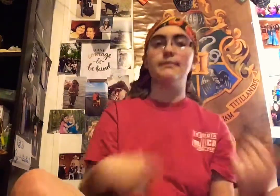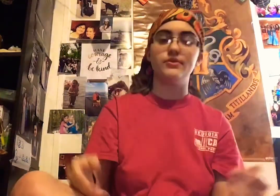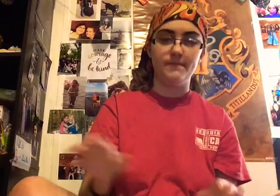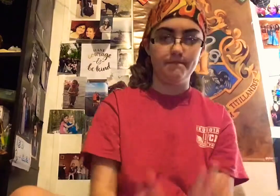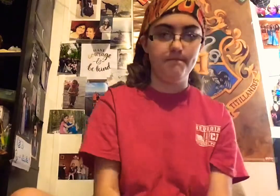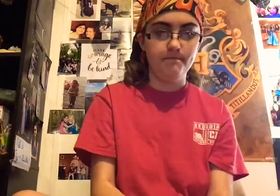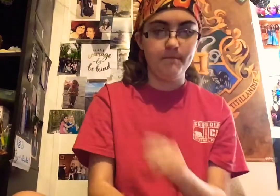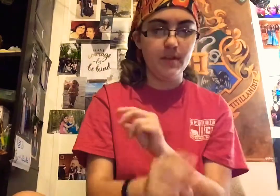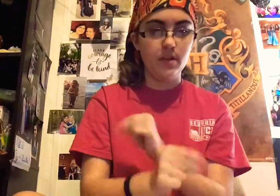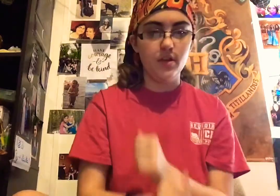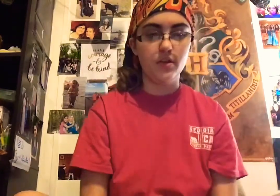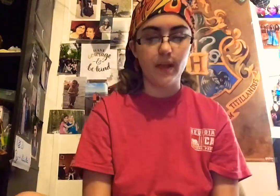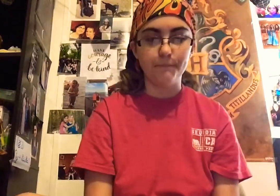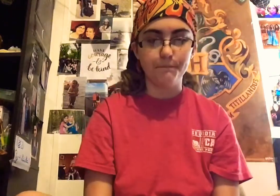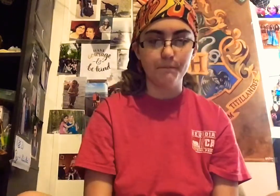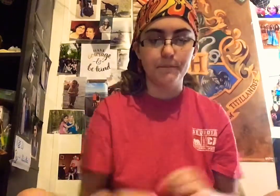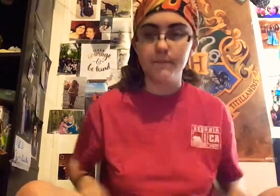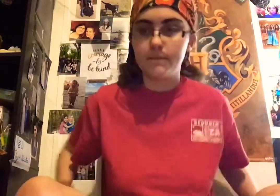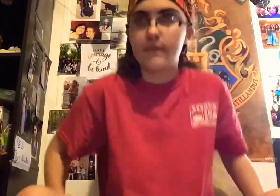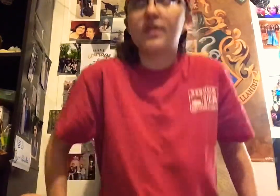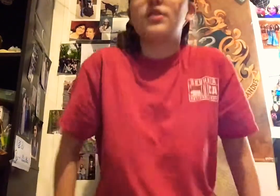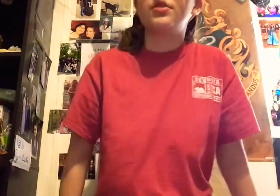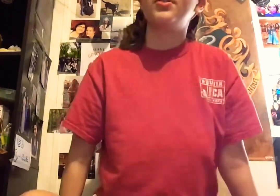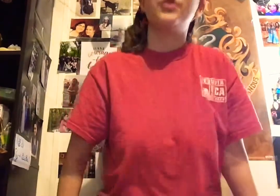examples. Okay, so